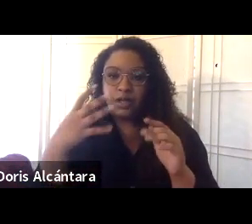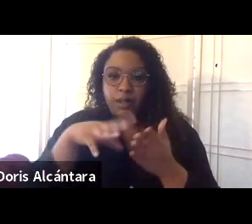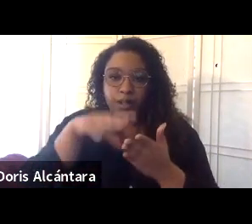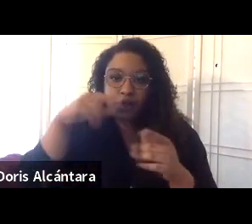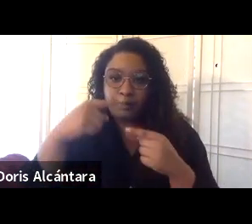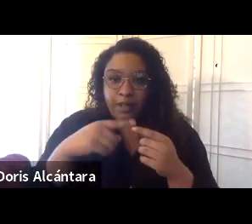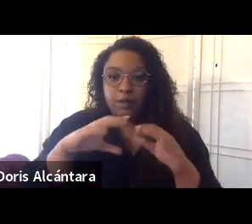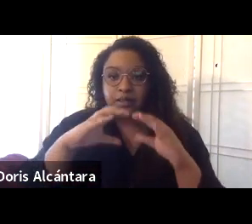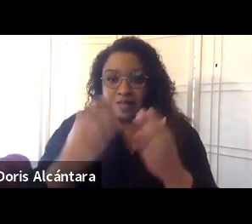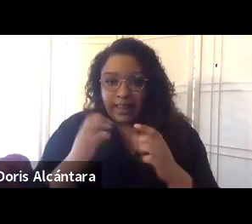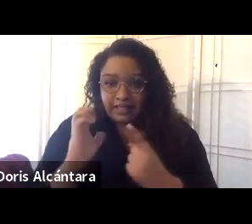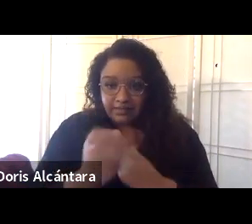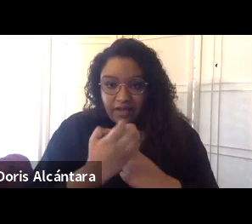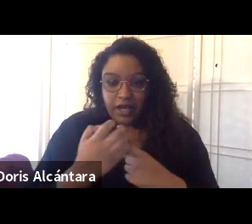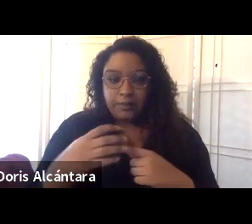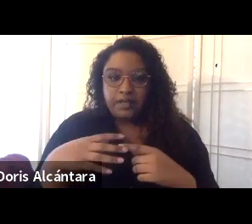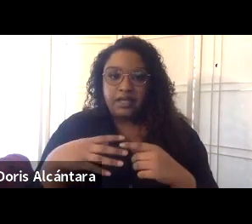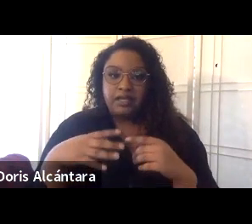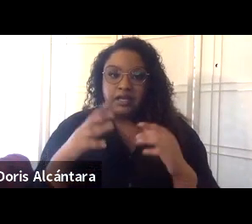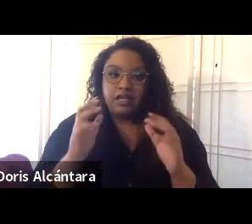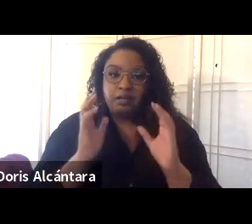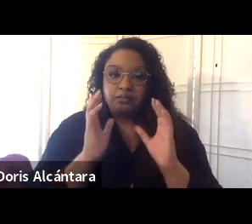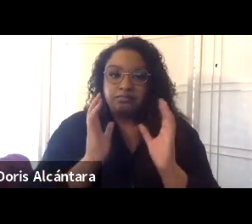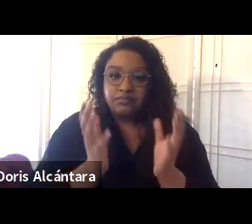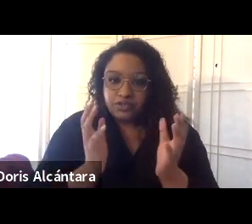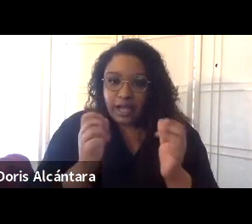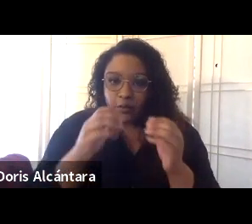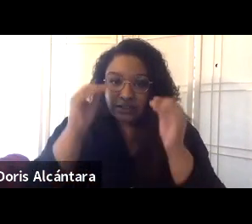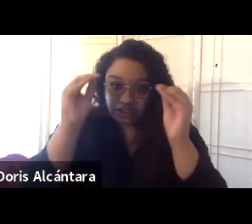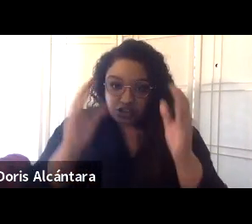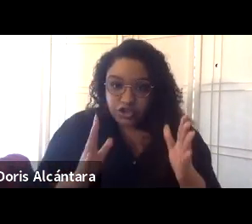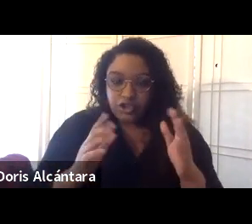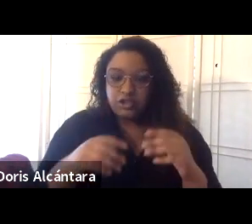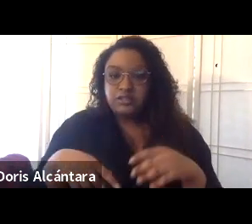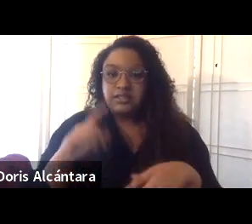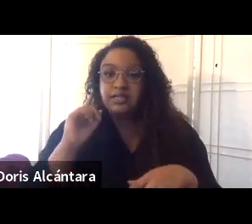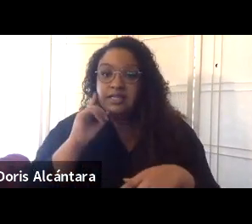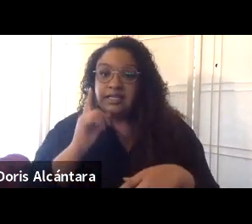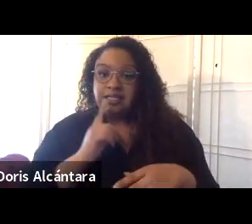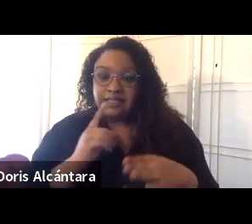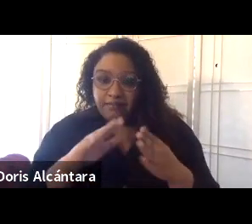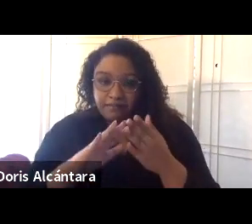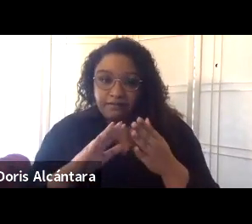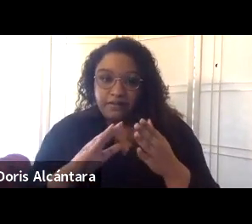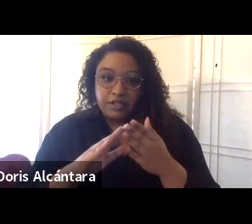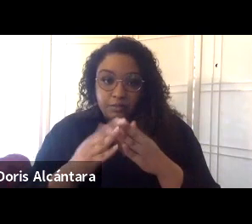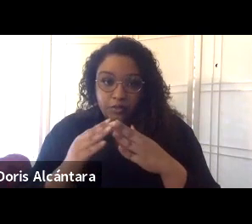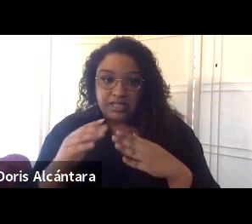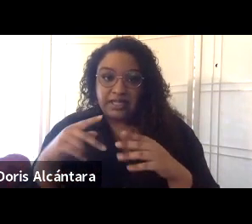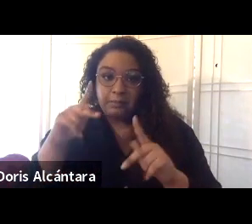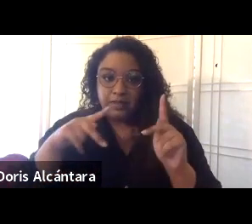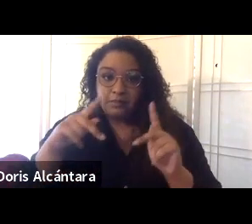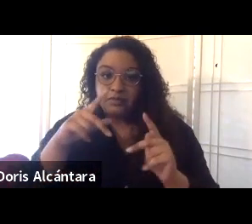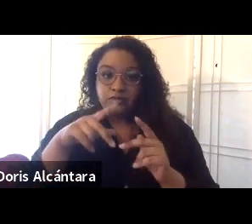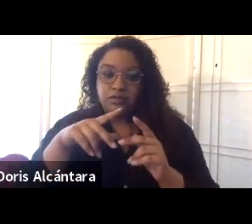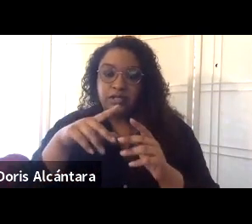several schools for the deaf and learn about their classroom environment. I had conversations with teachers. I